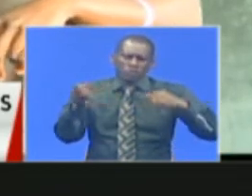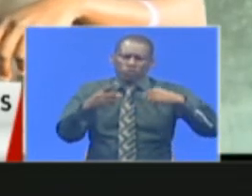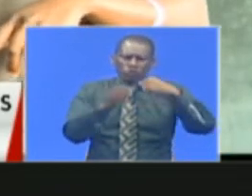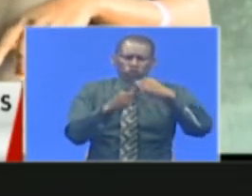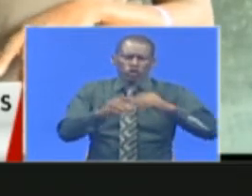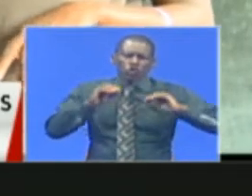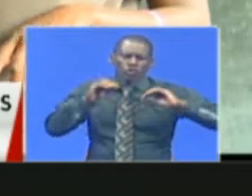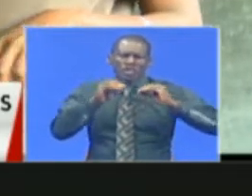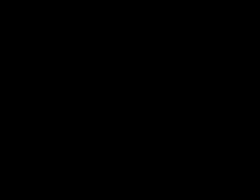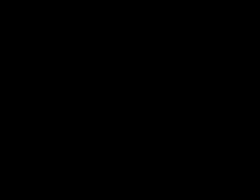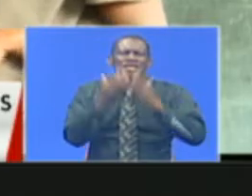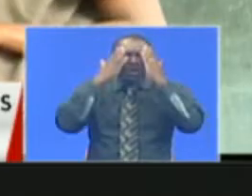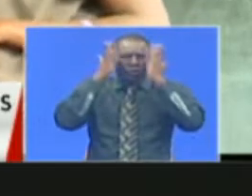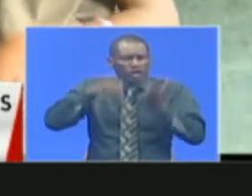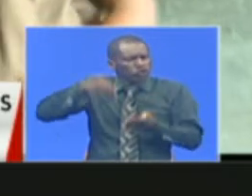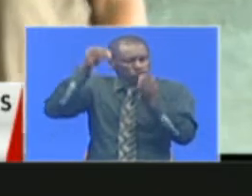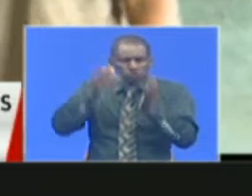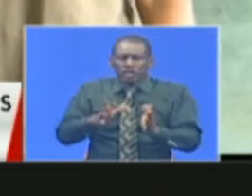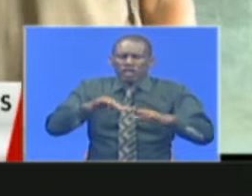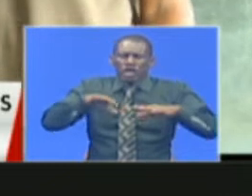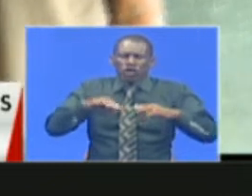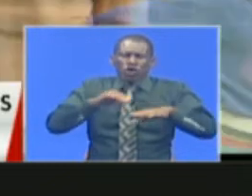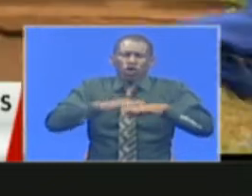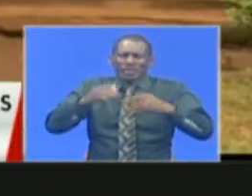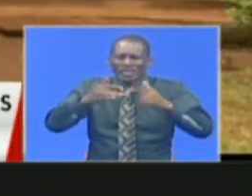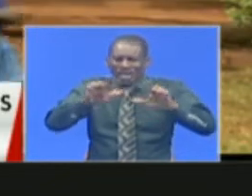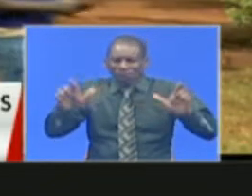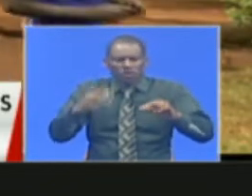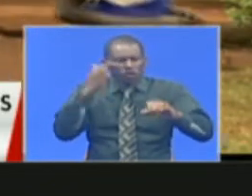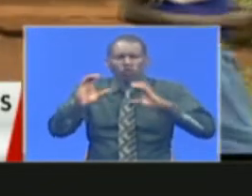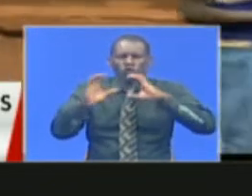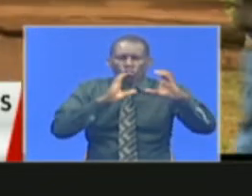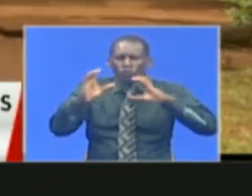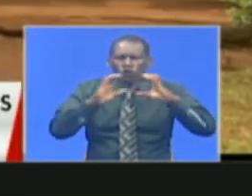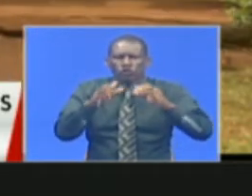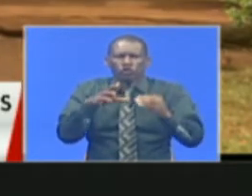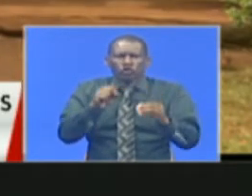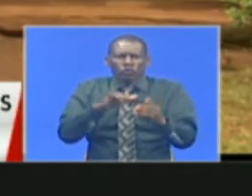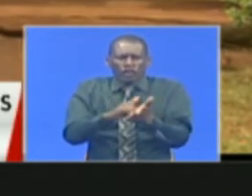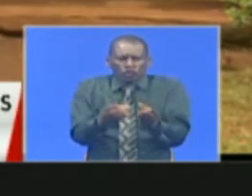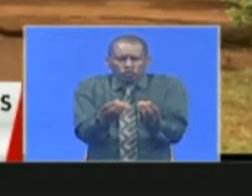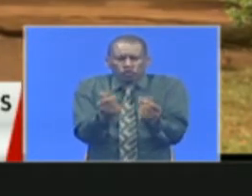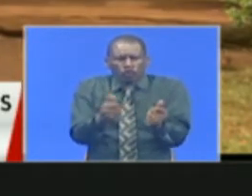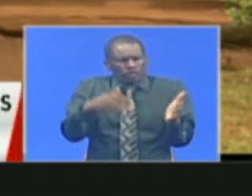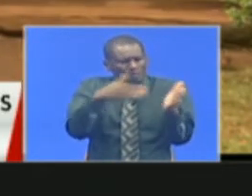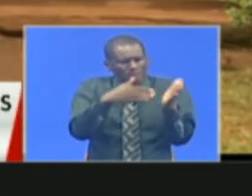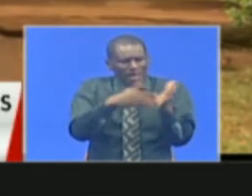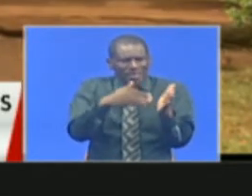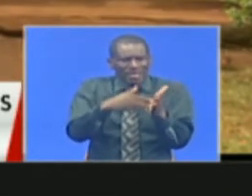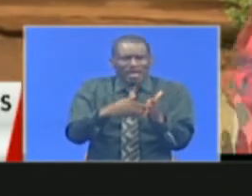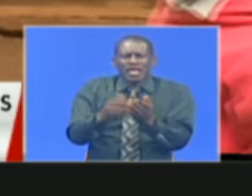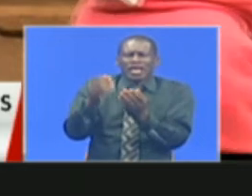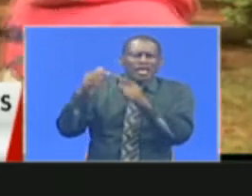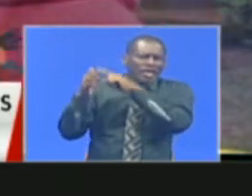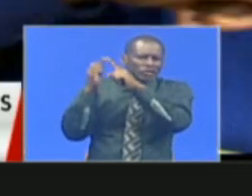and sensitizing the pupils on sign language for communication purposes to break the barrier that is experienced by mostly